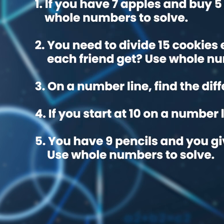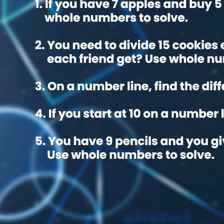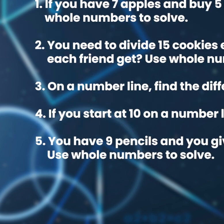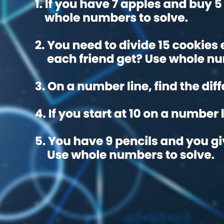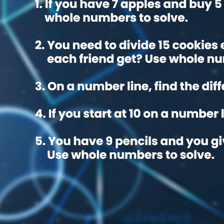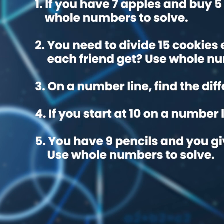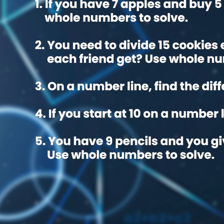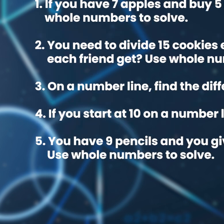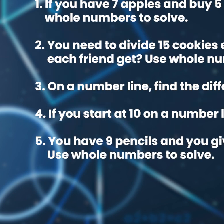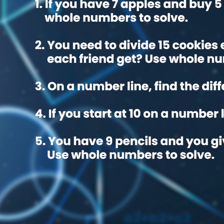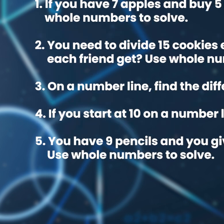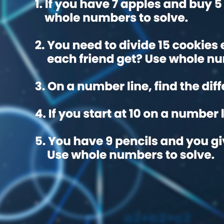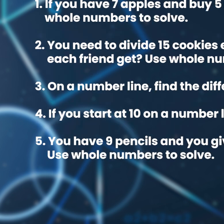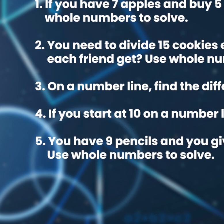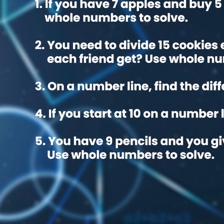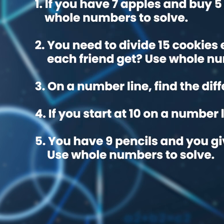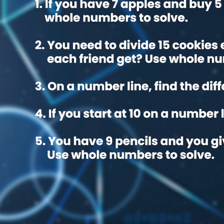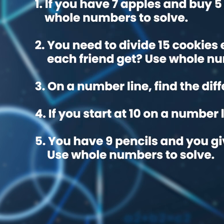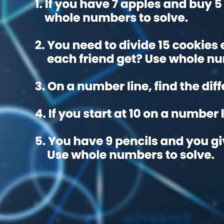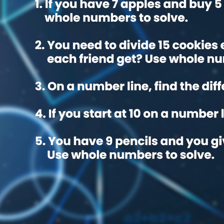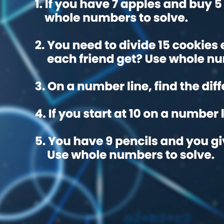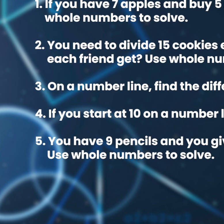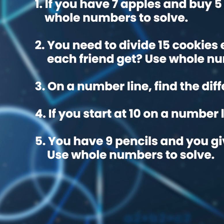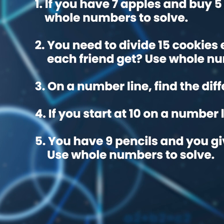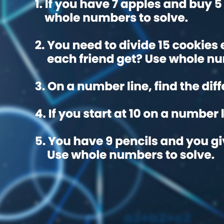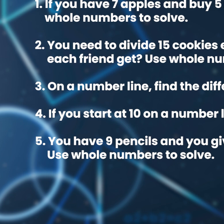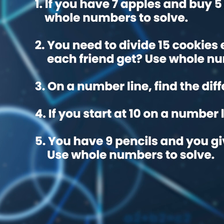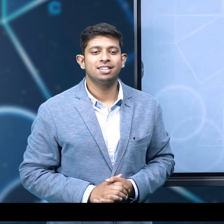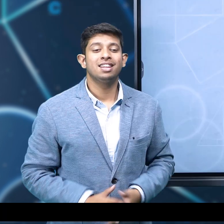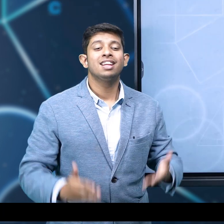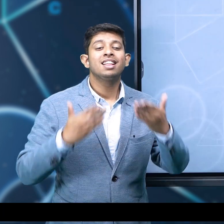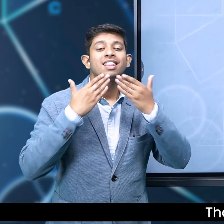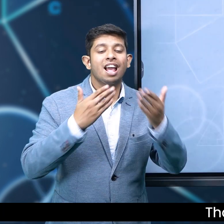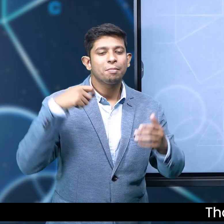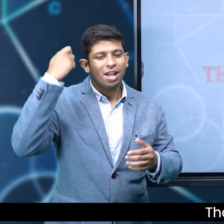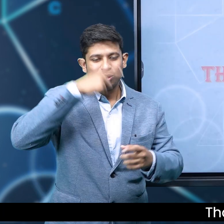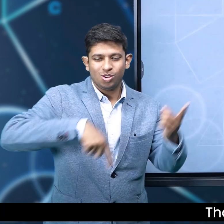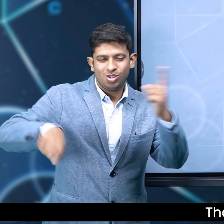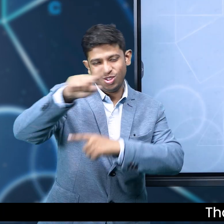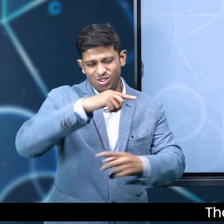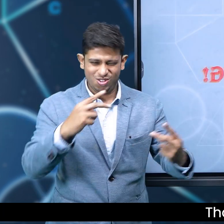Thanks for watching.